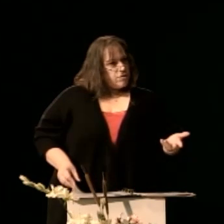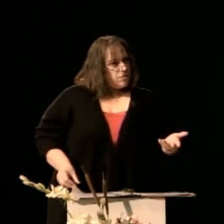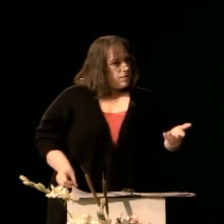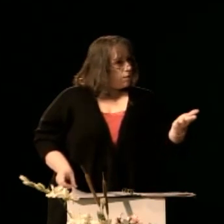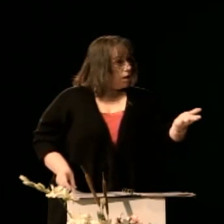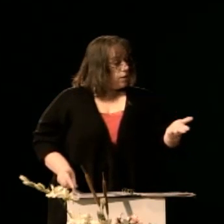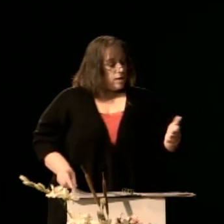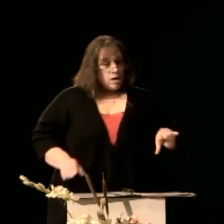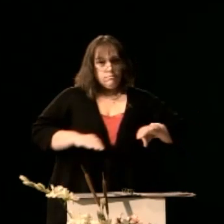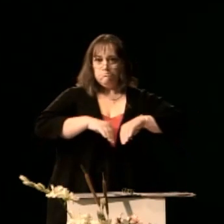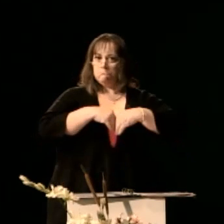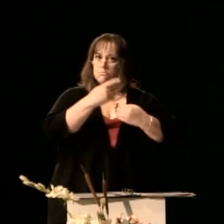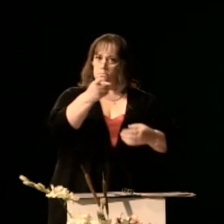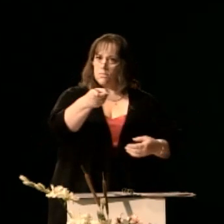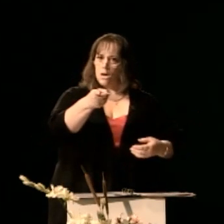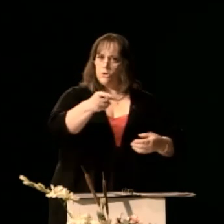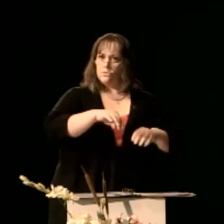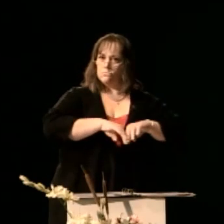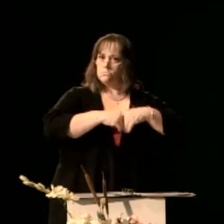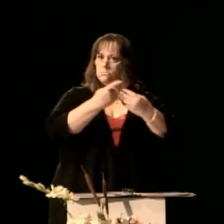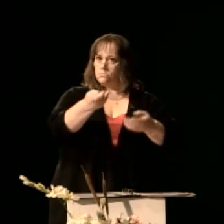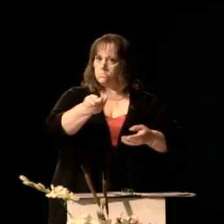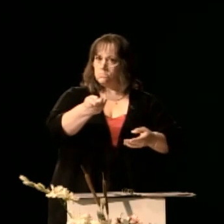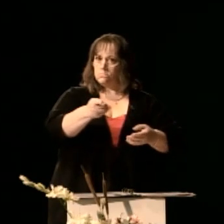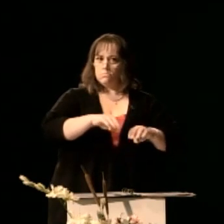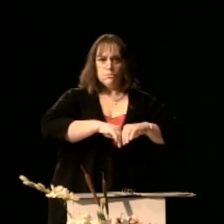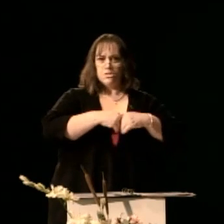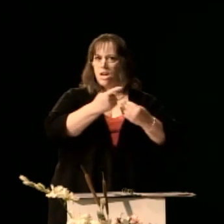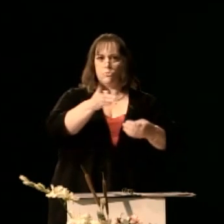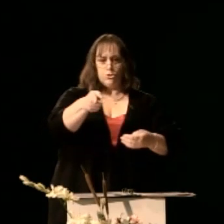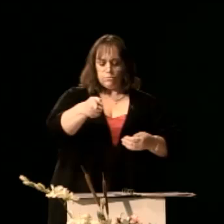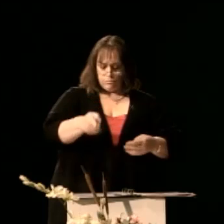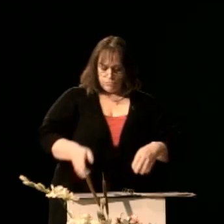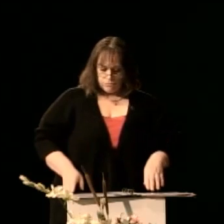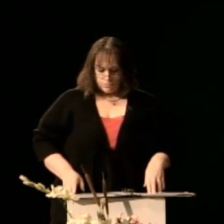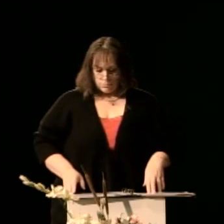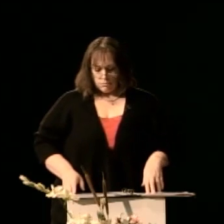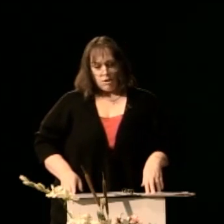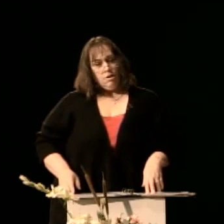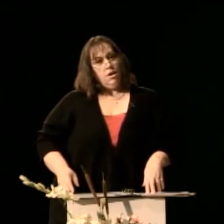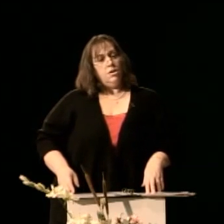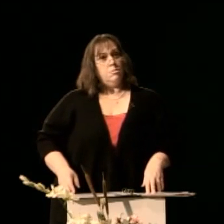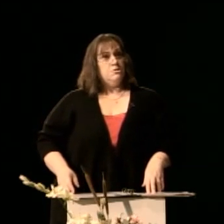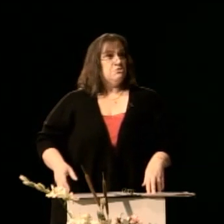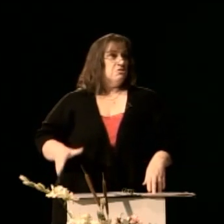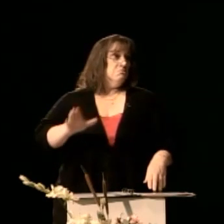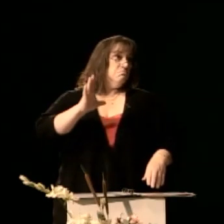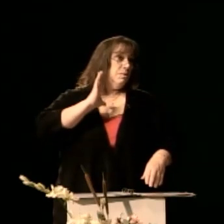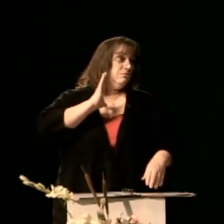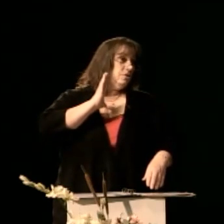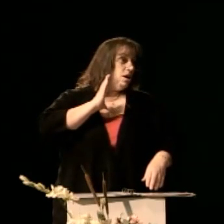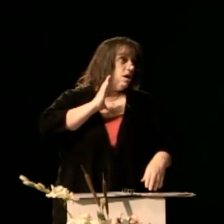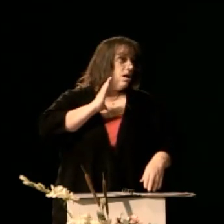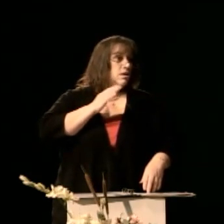someone how they are, how are you? Just how are you? You might say, I'm fine,